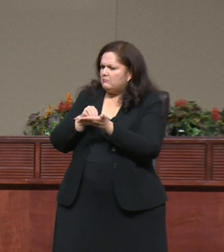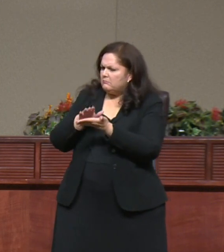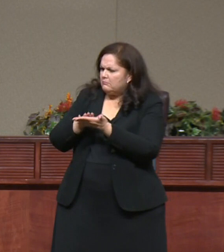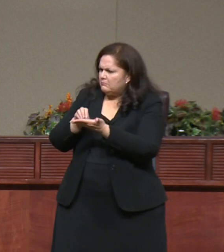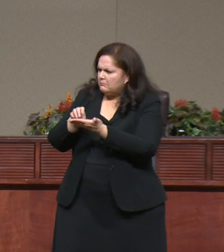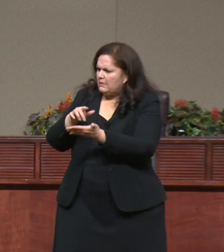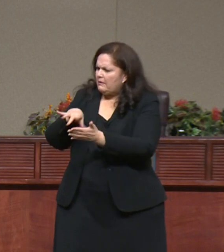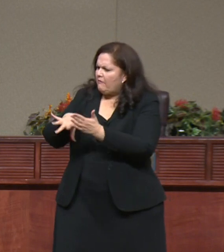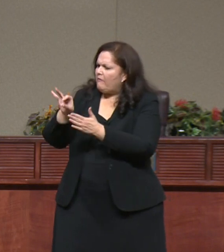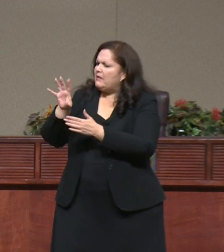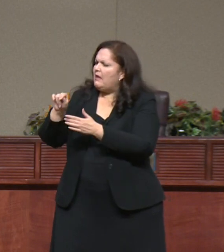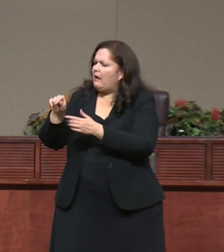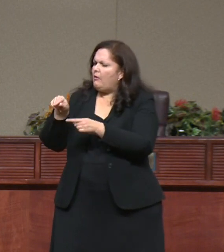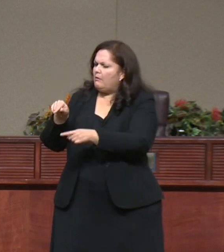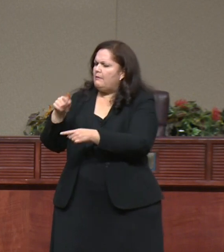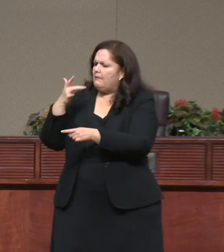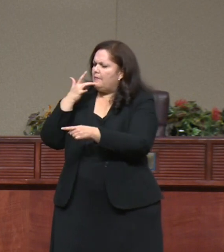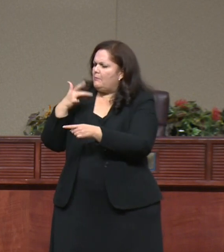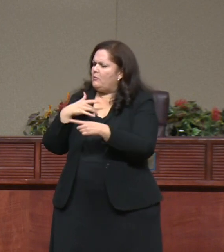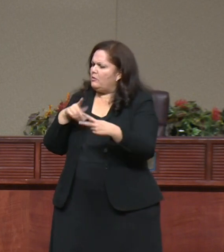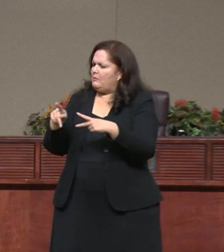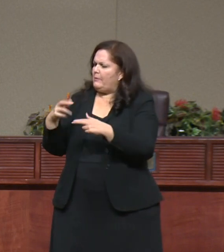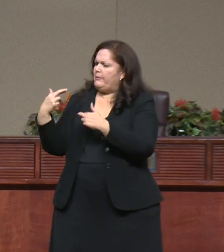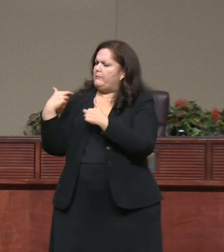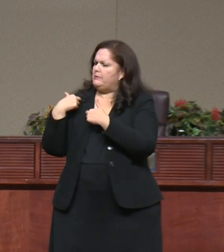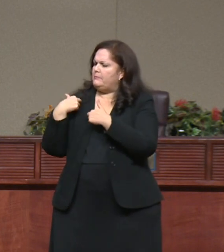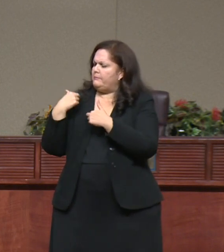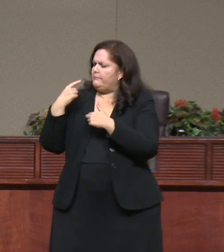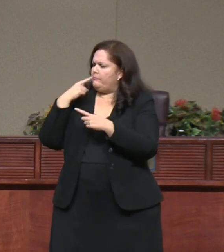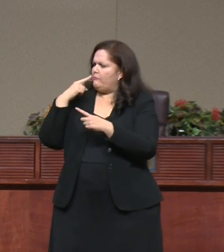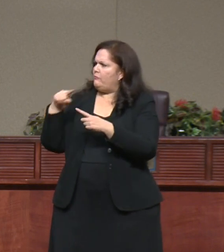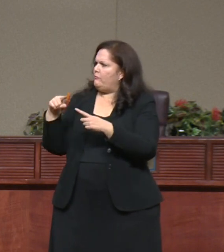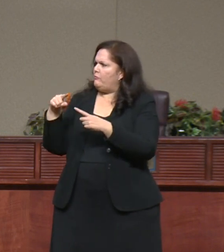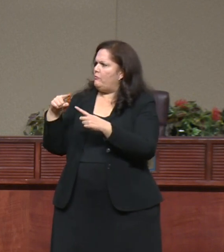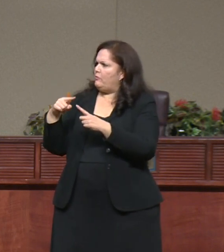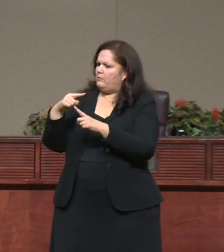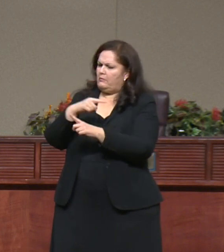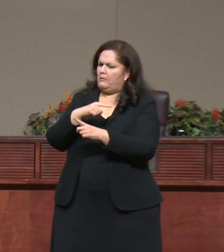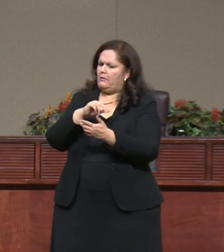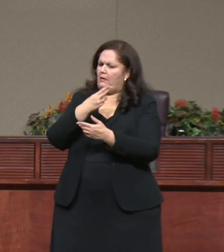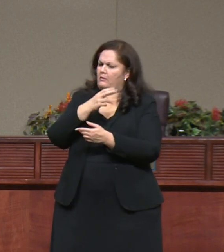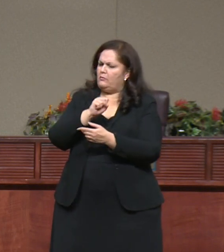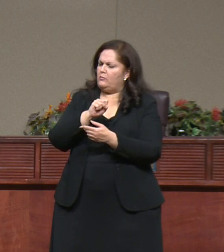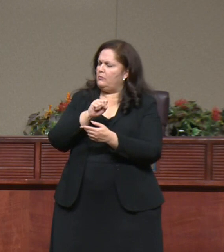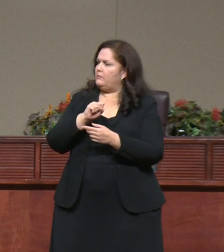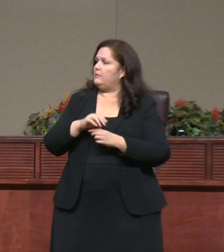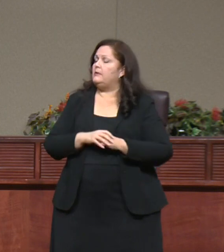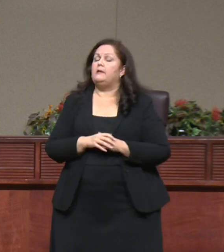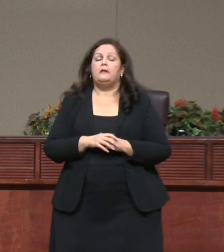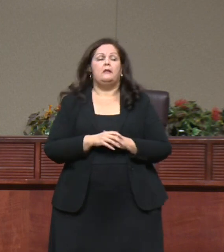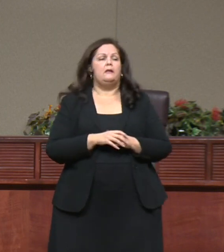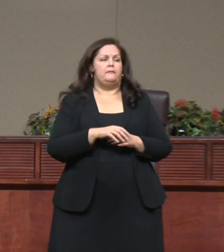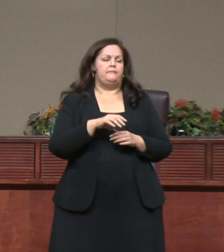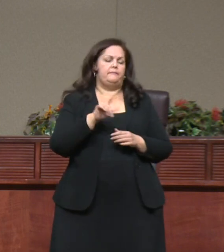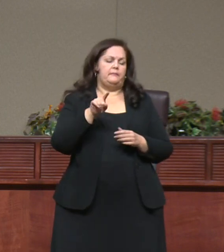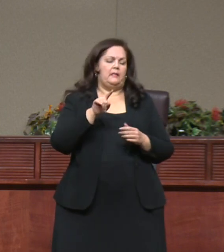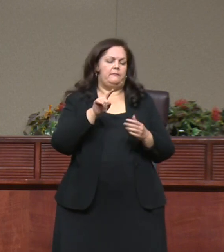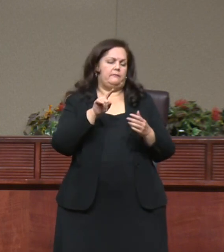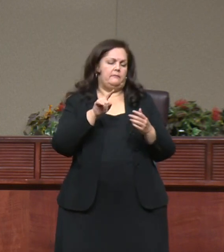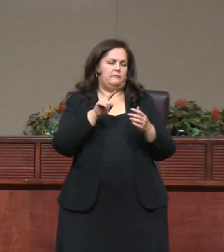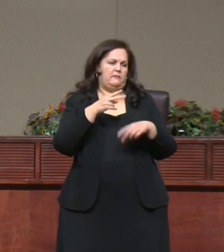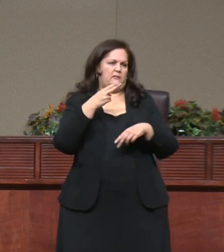may be responsible for the Olympia High outbreak? Did they interview people? How did they do it? So contact tracing